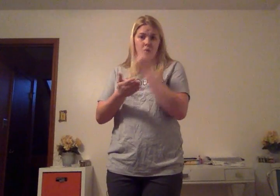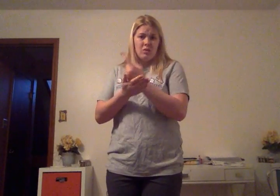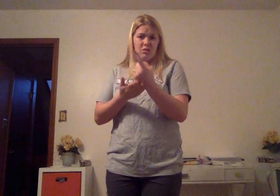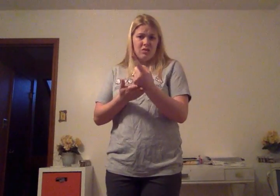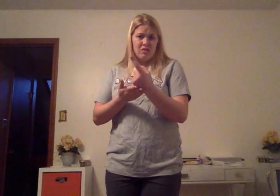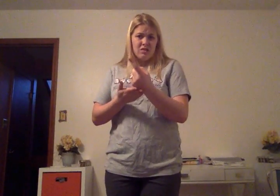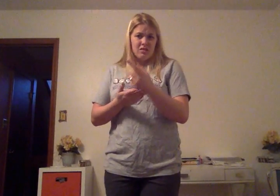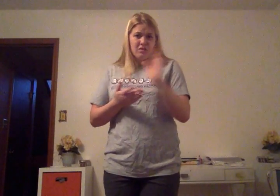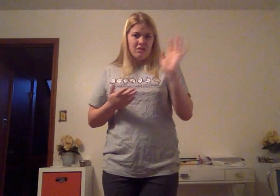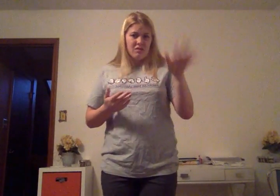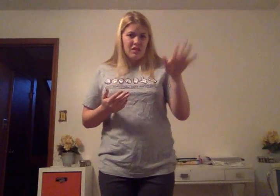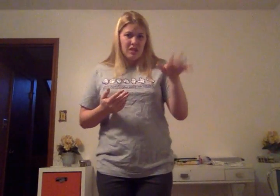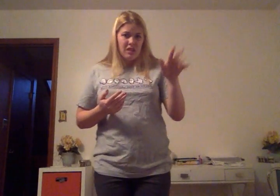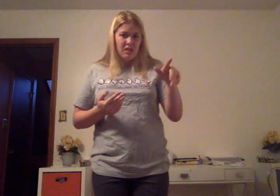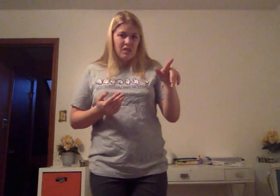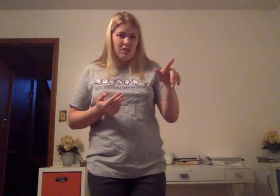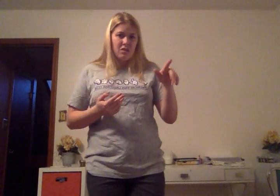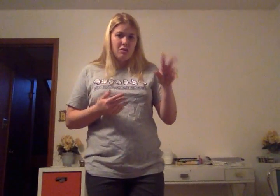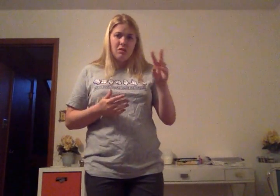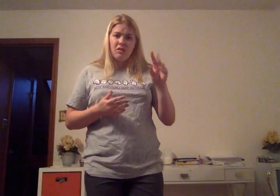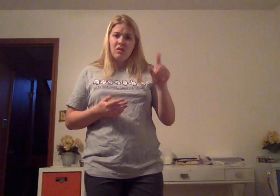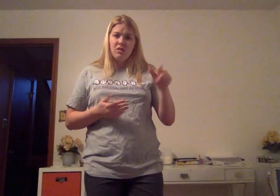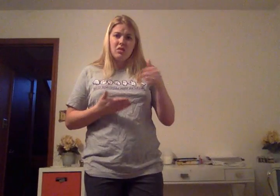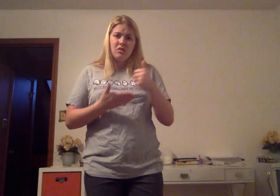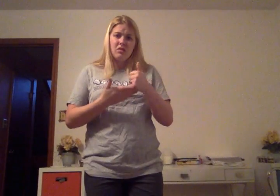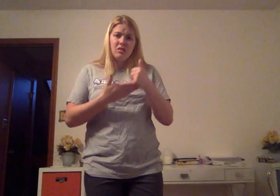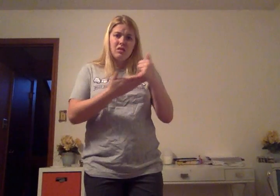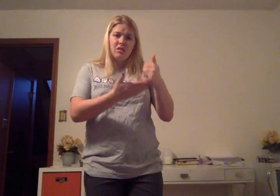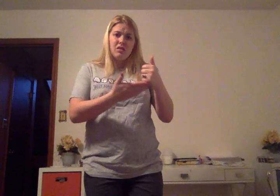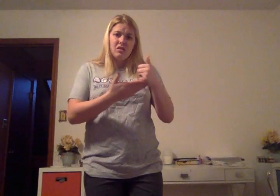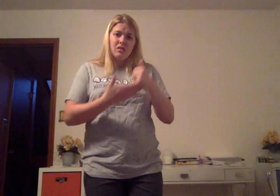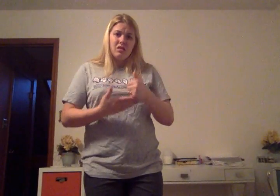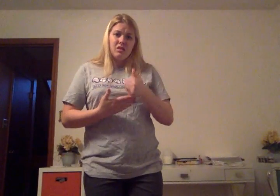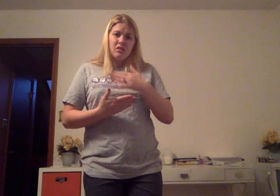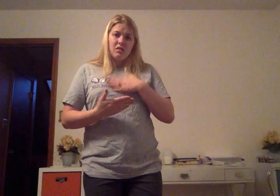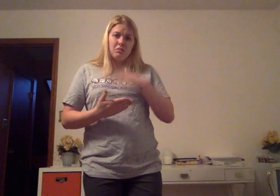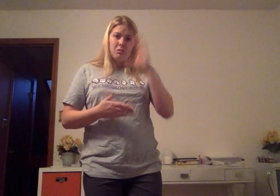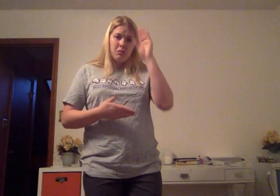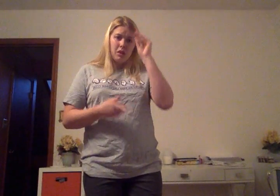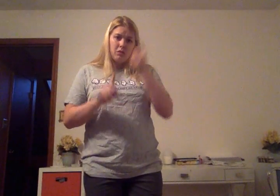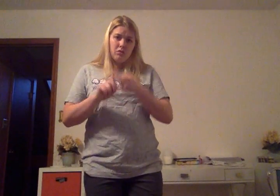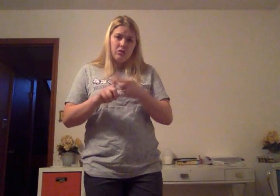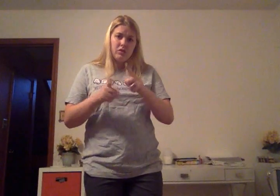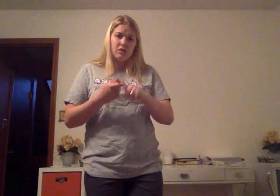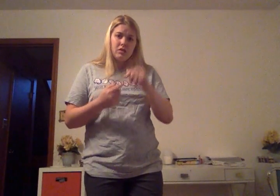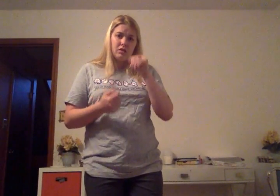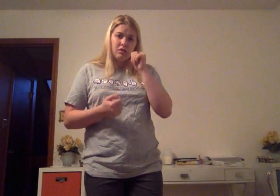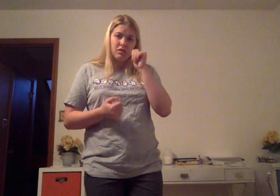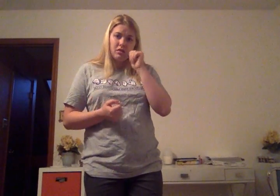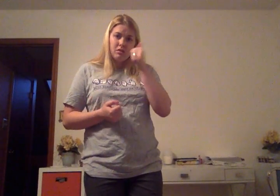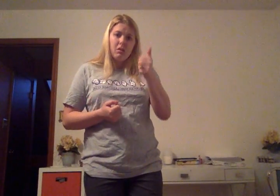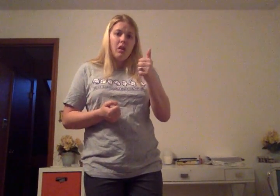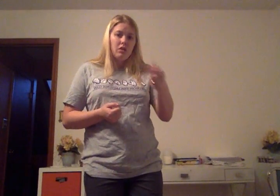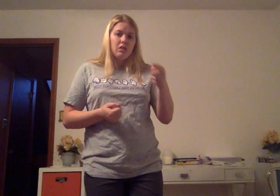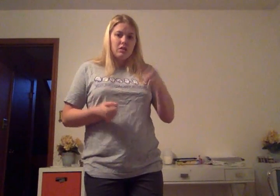"Hey, I heard about what you did. My boyfriend's doing it tomorrow anonymously. He didn't know who he was giving it to," and I was like, "Wow,